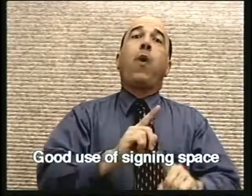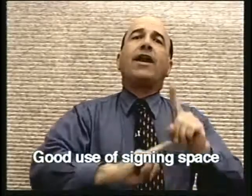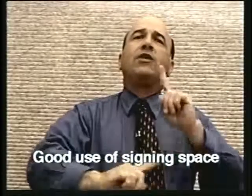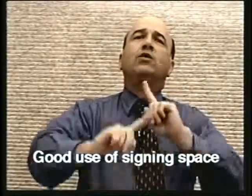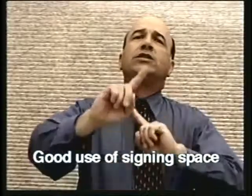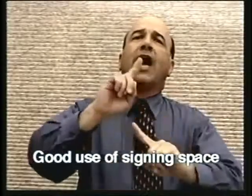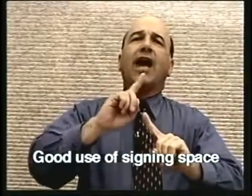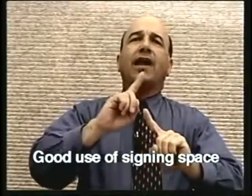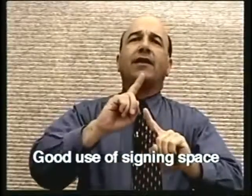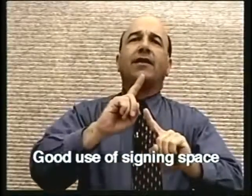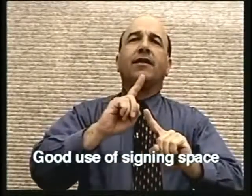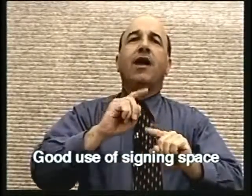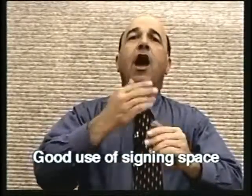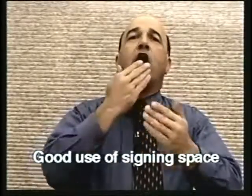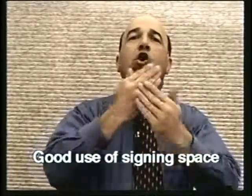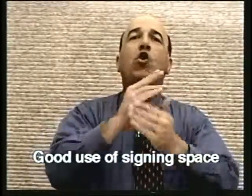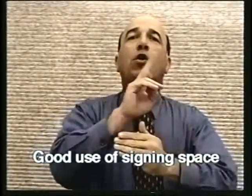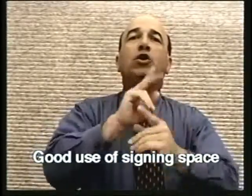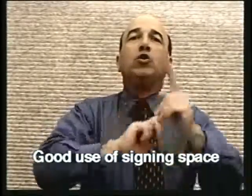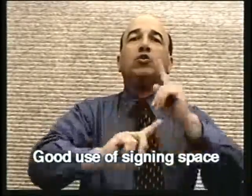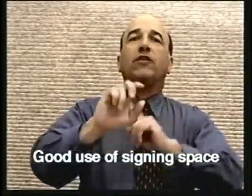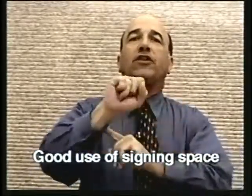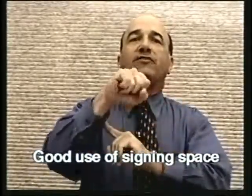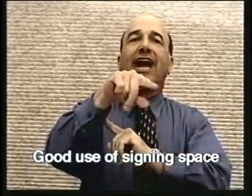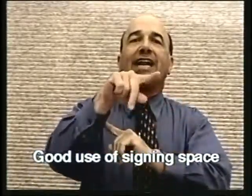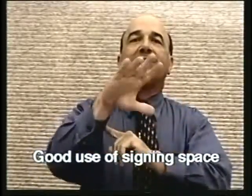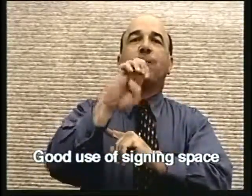When you sign, a good use of sign is space.